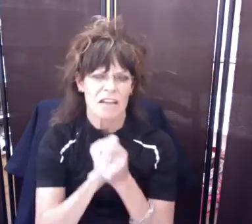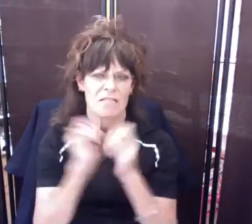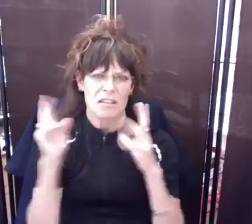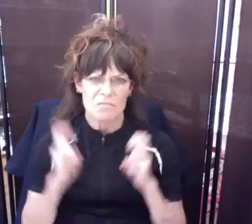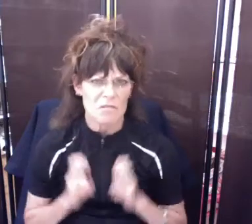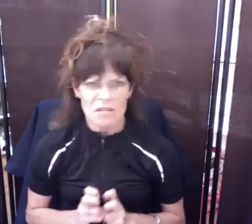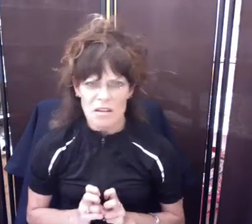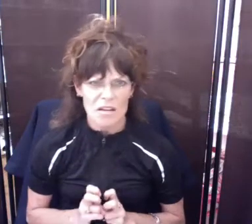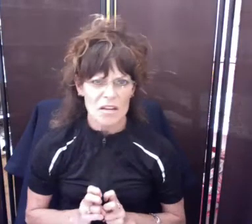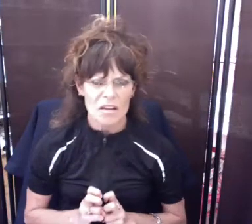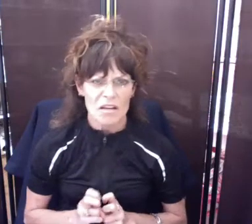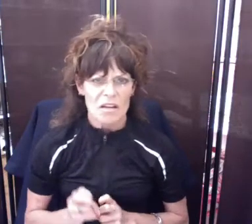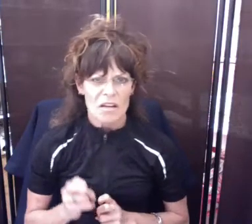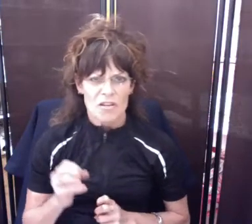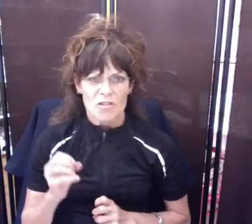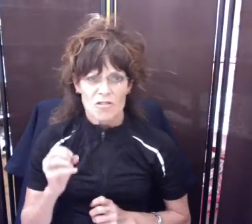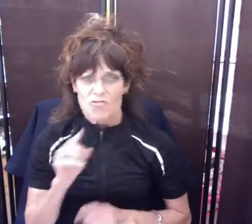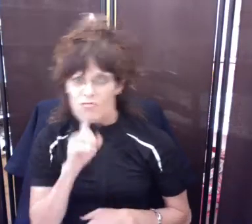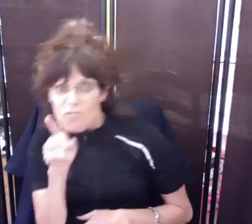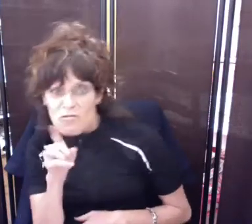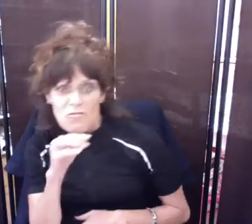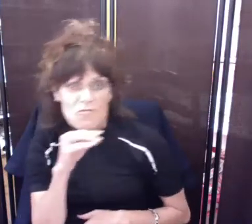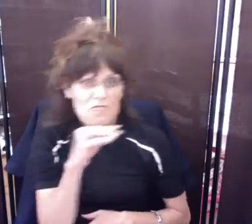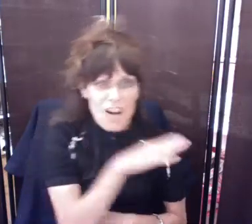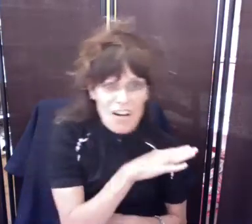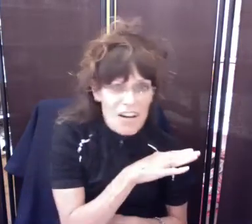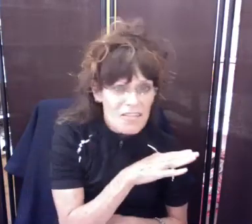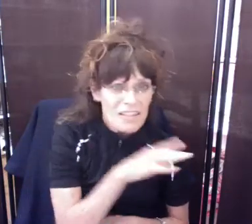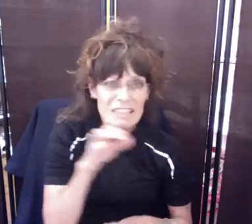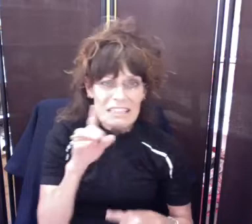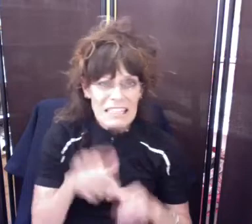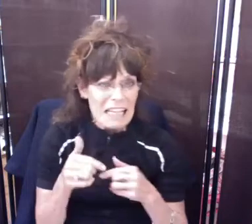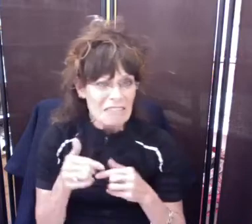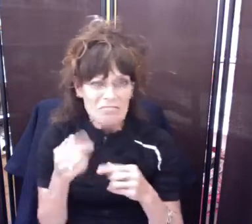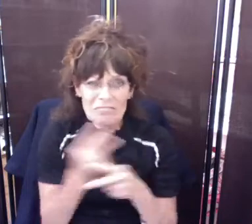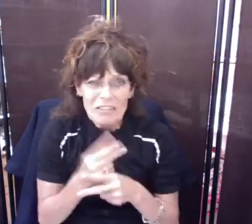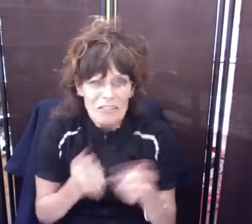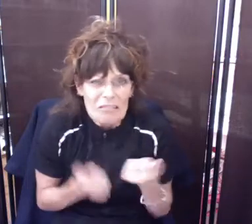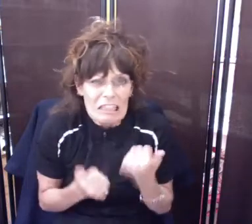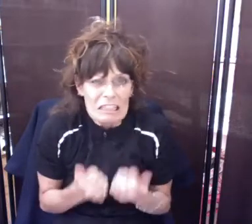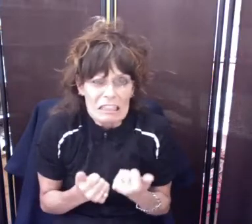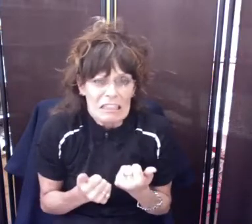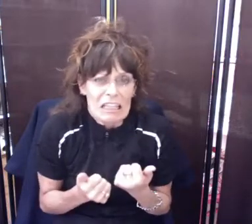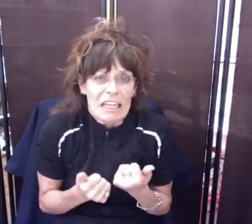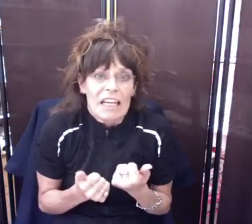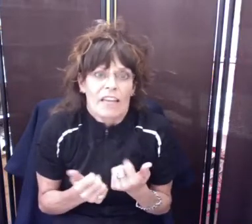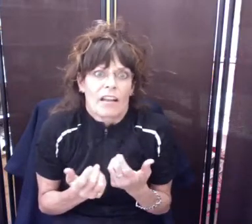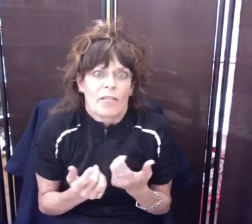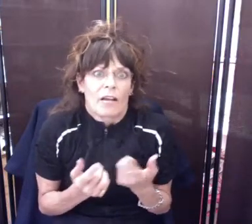the false. And we have to fall into a series of circumstances, whether it's treatment or